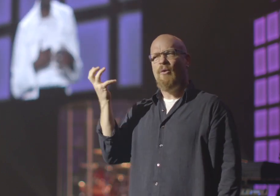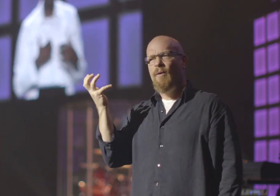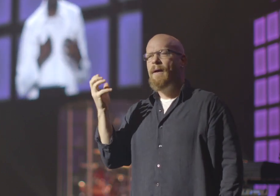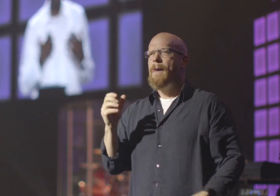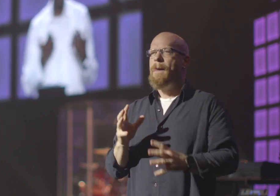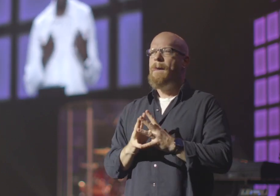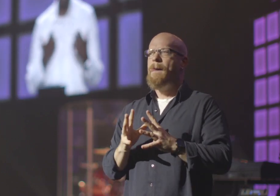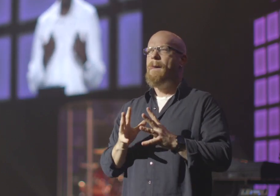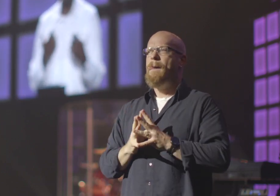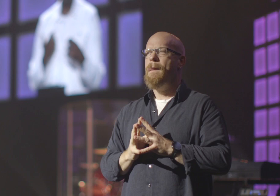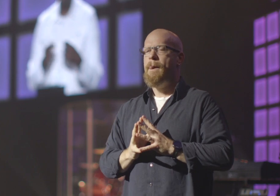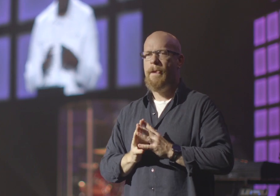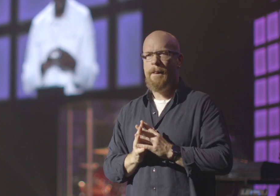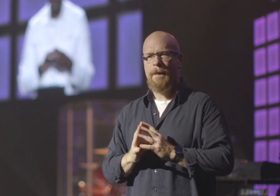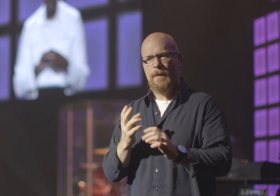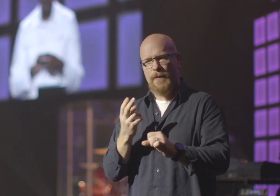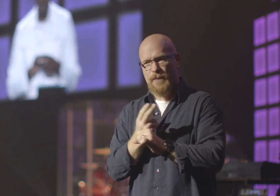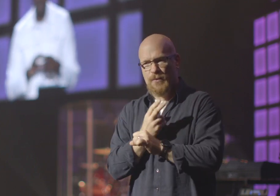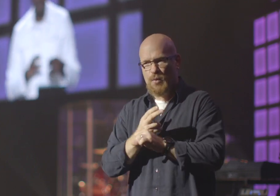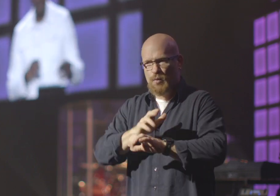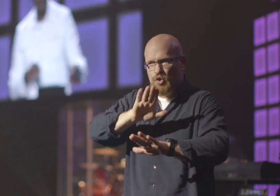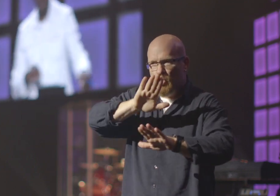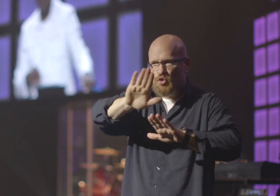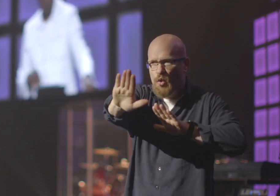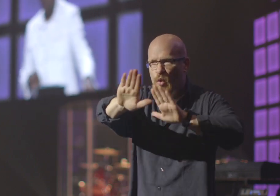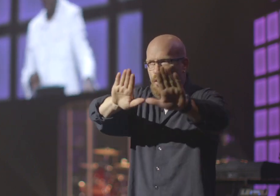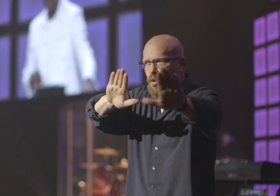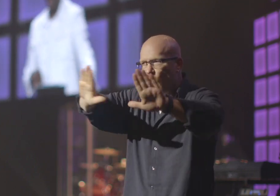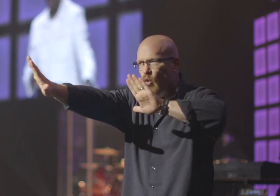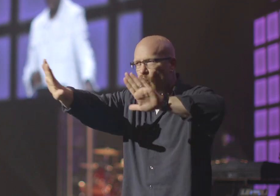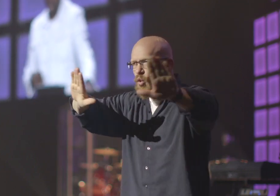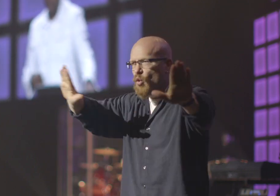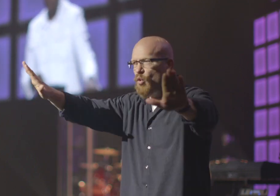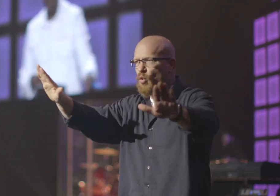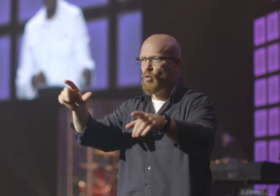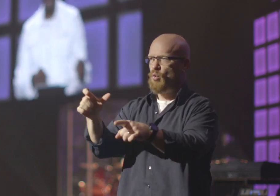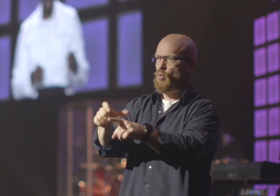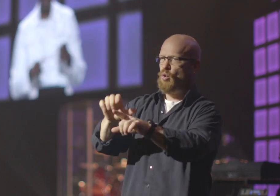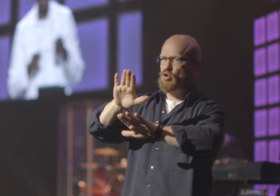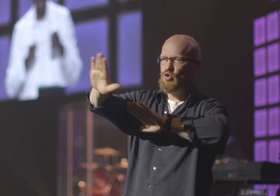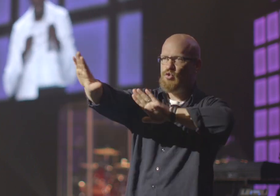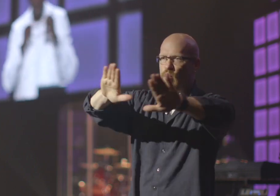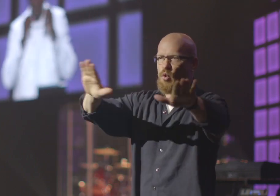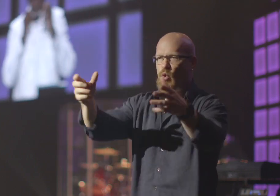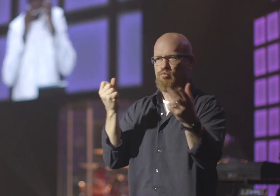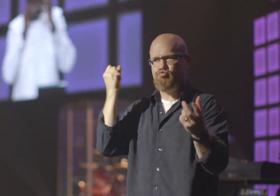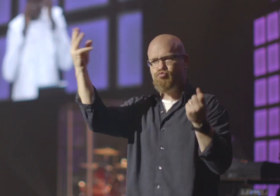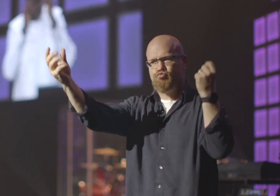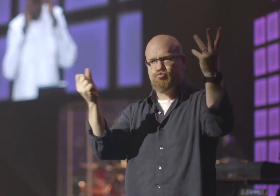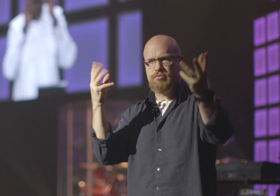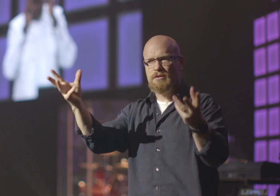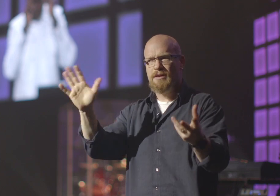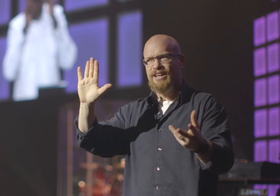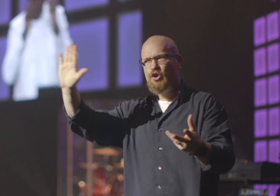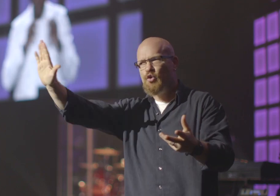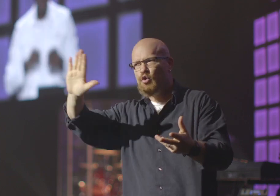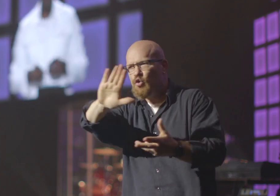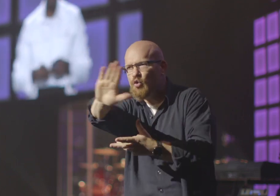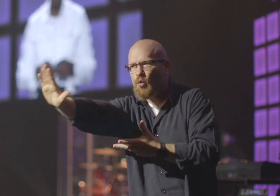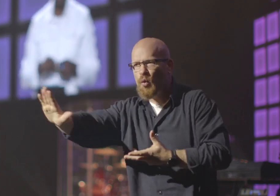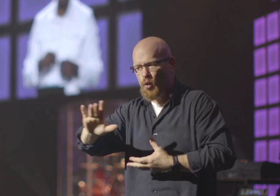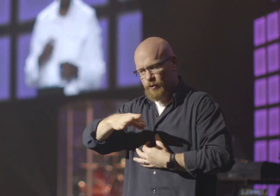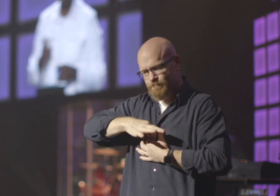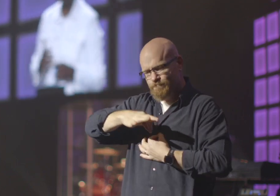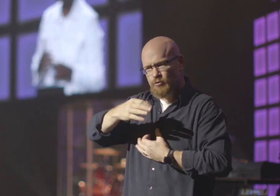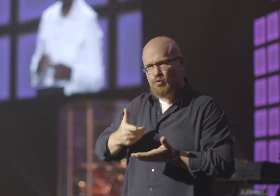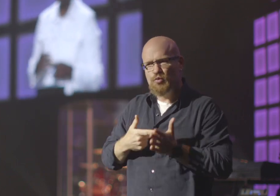God wants to use your voice. He wants to use your life to share his love to